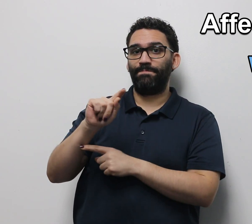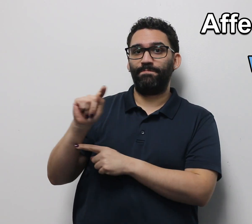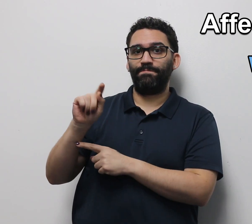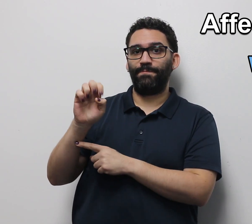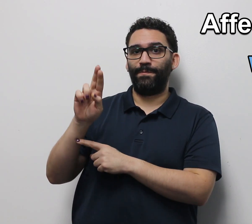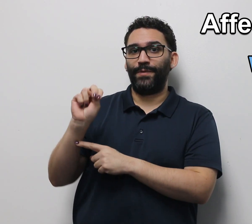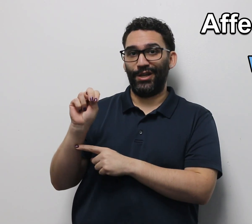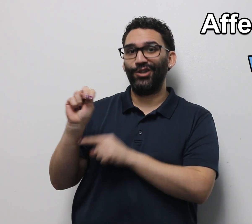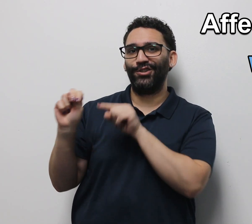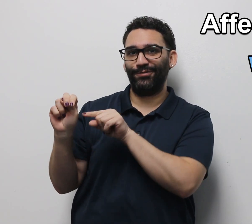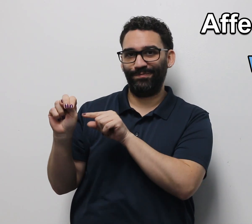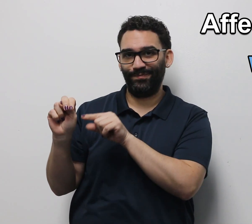pattern SAD.